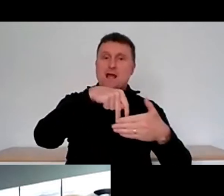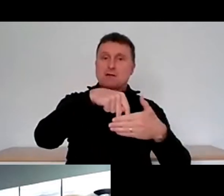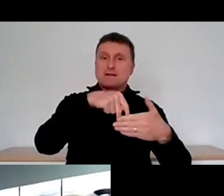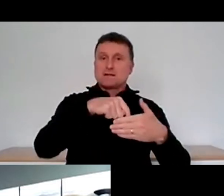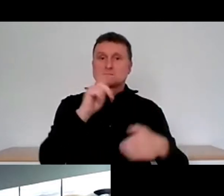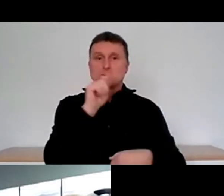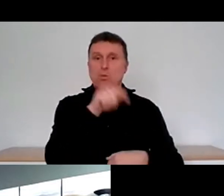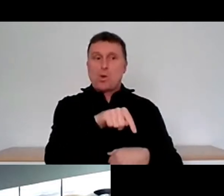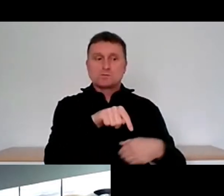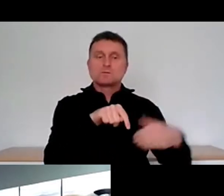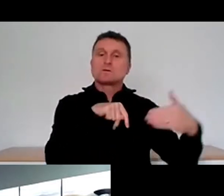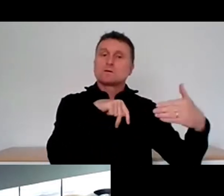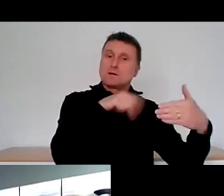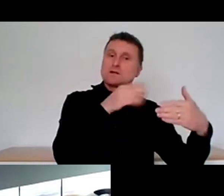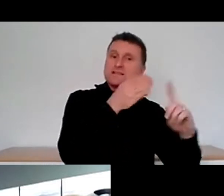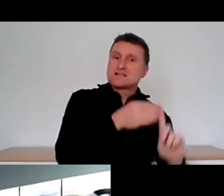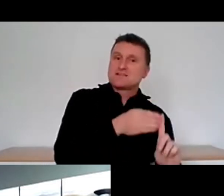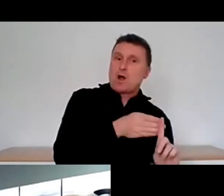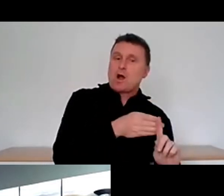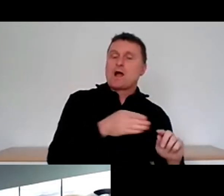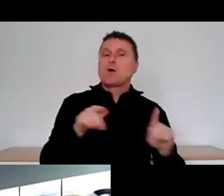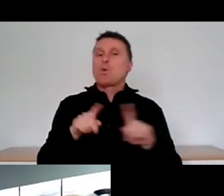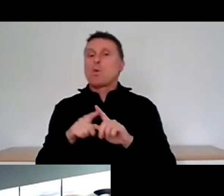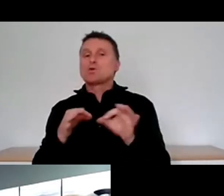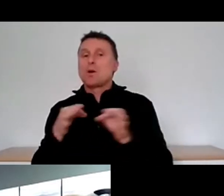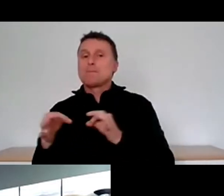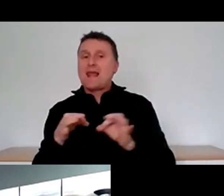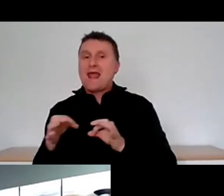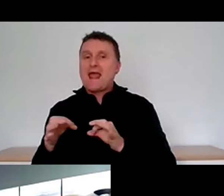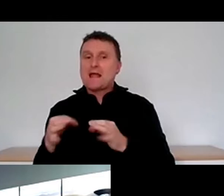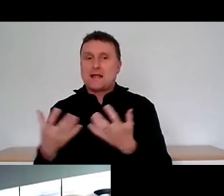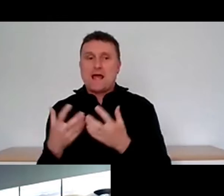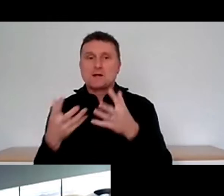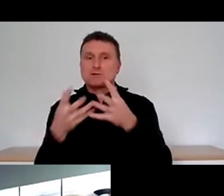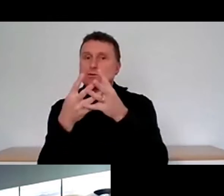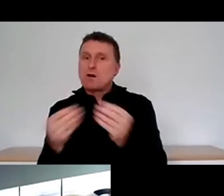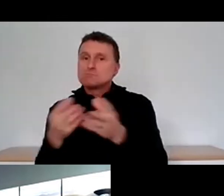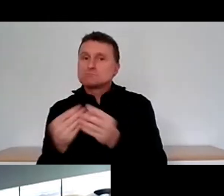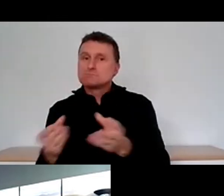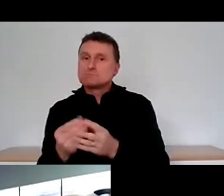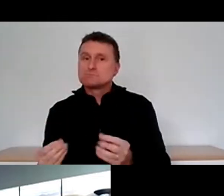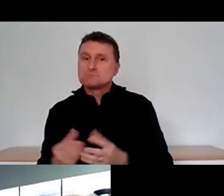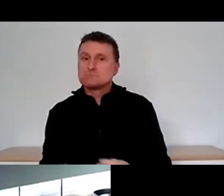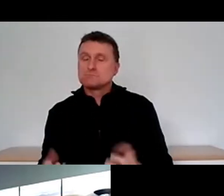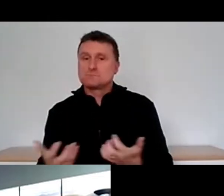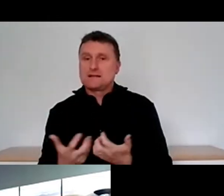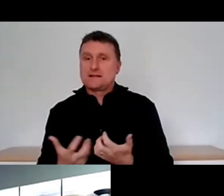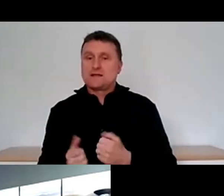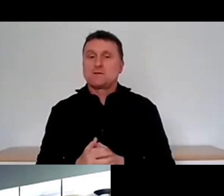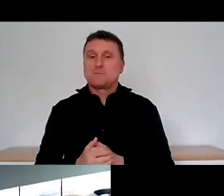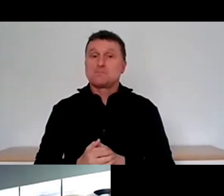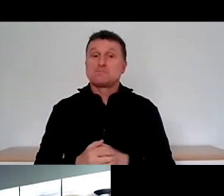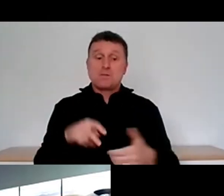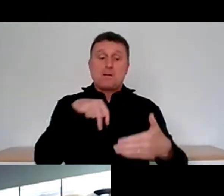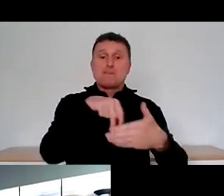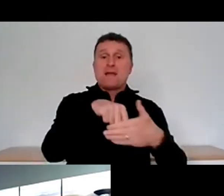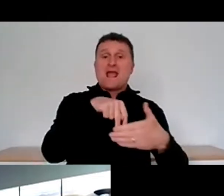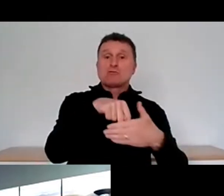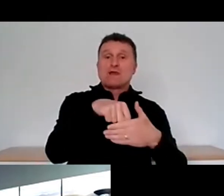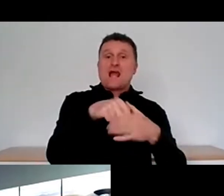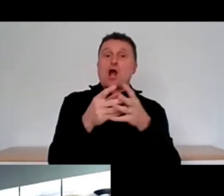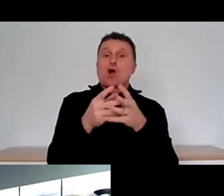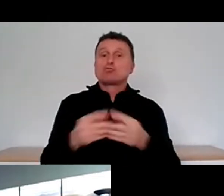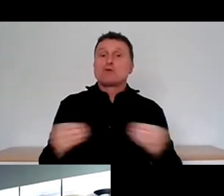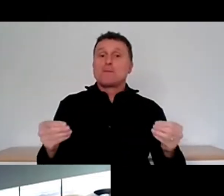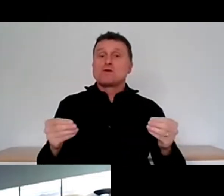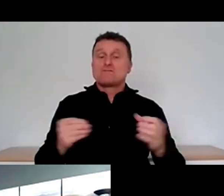to remove them. Now, the barrier removal process, again, will end up being quite a varied process.